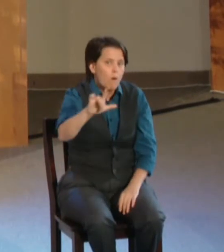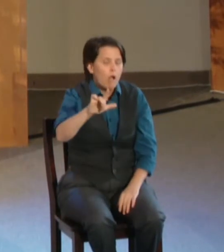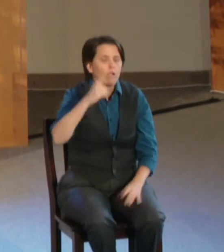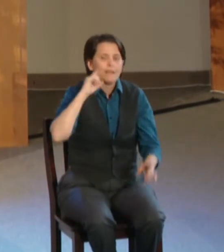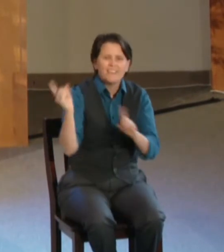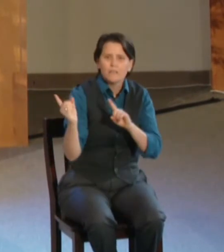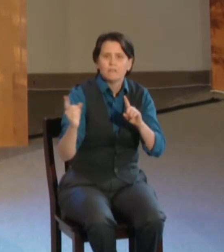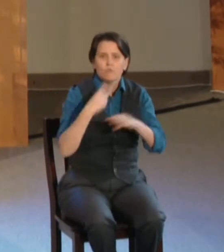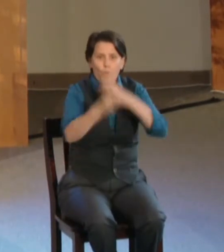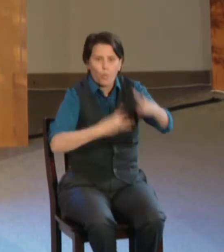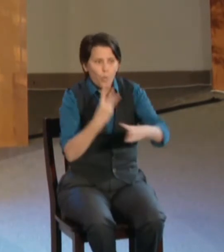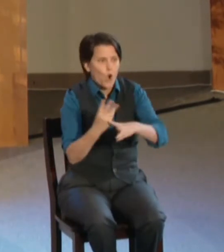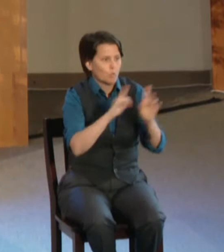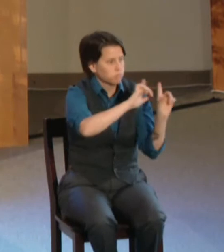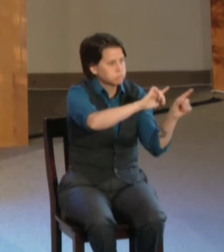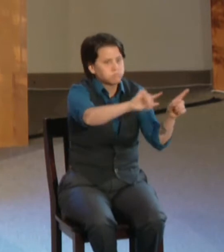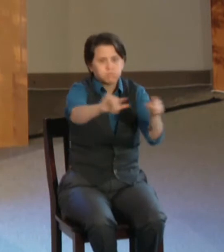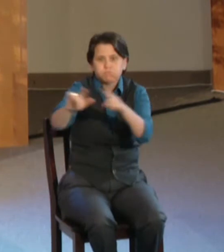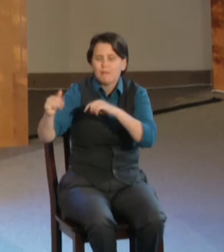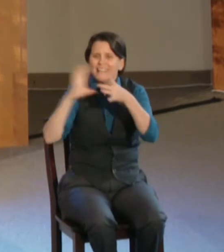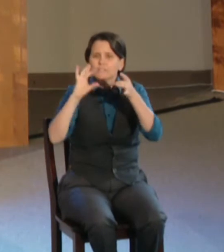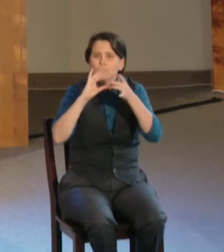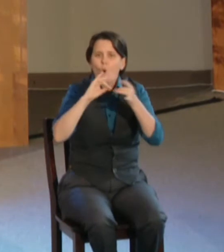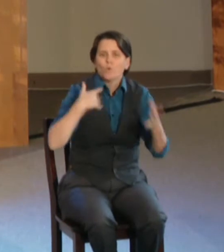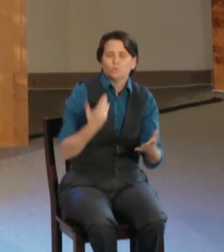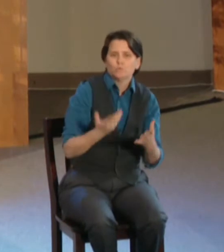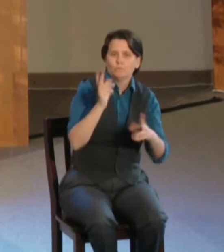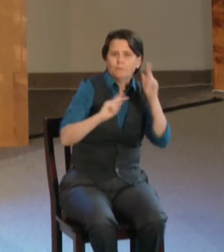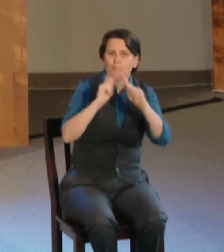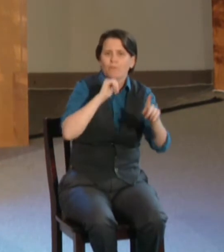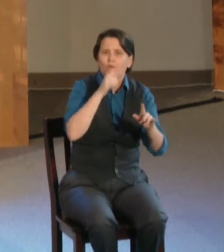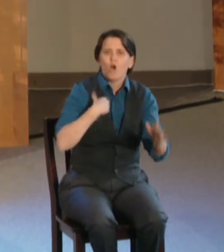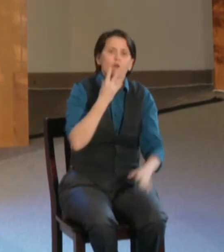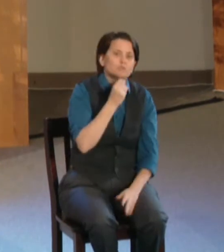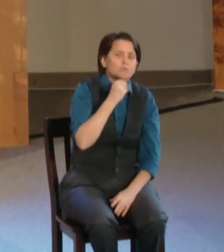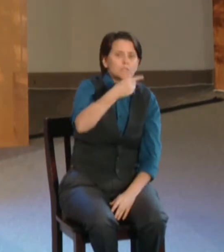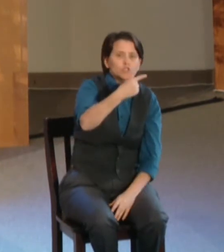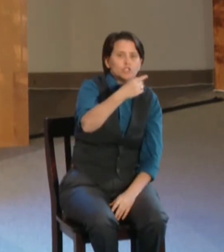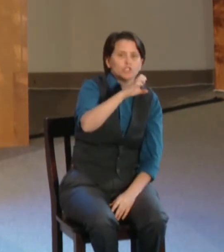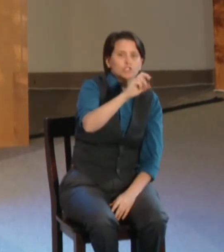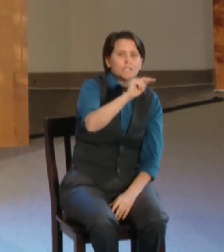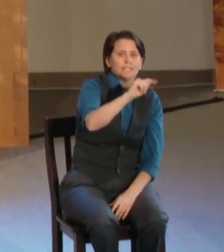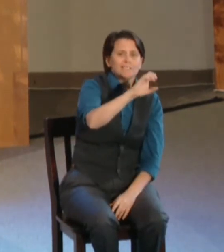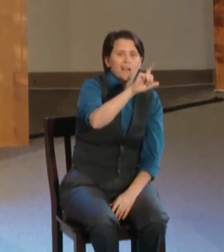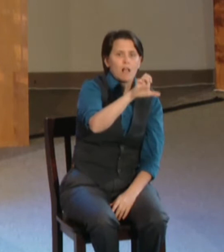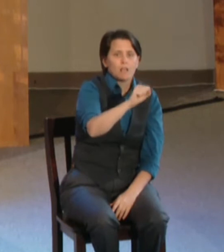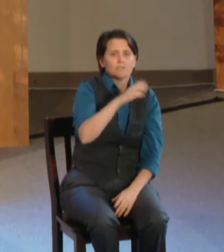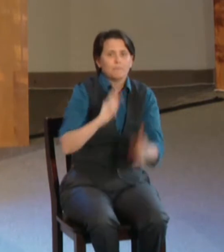to convert them to Christianity. And because of the tone of